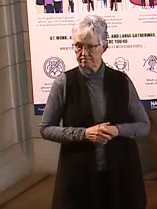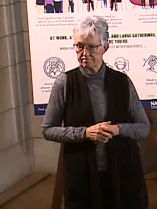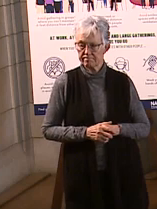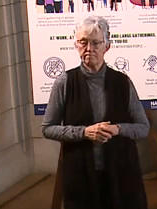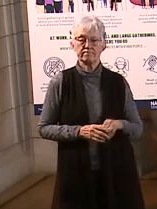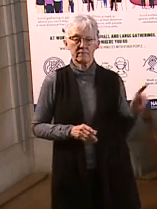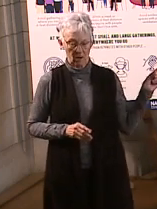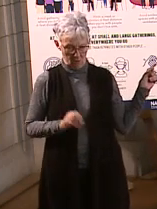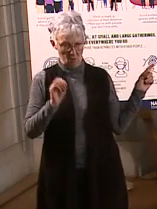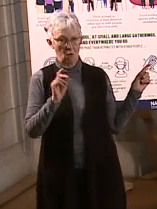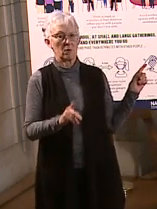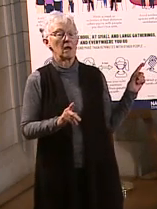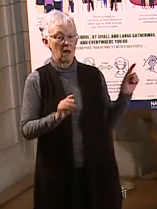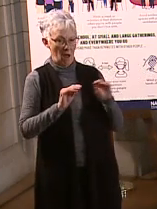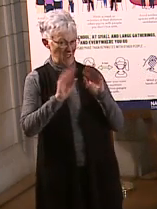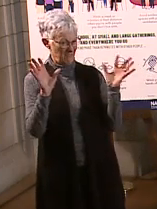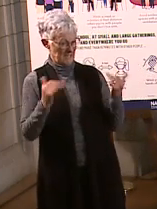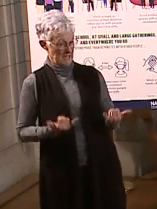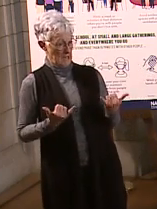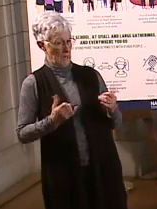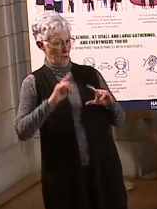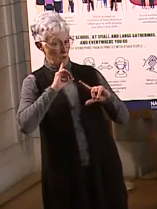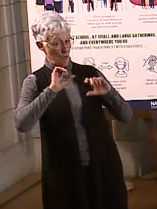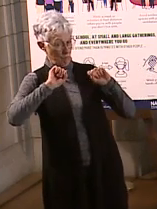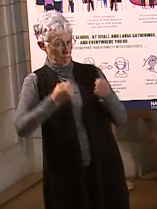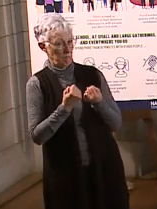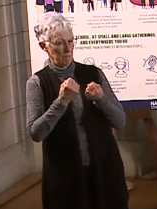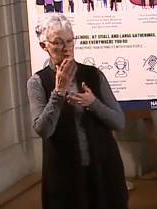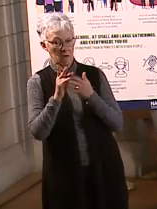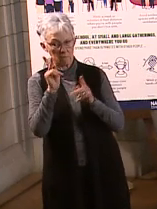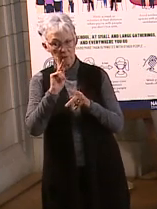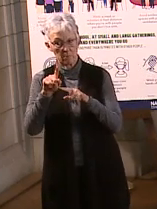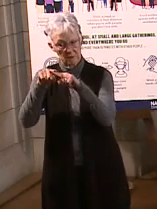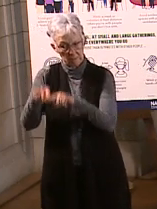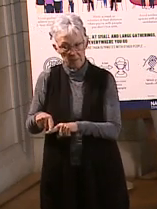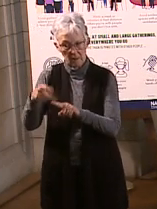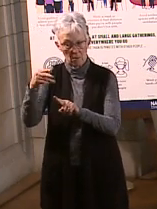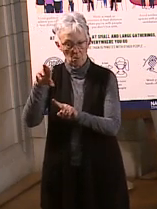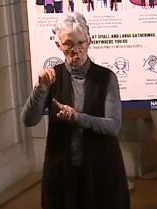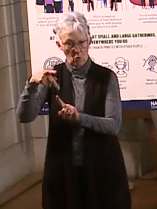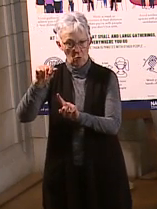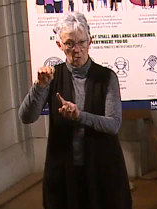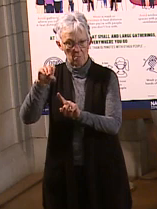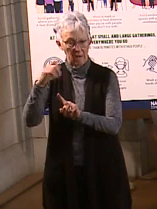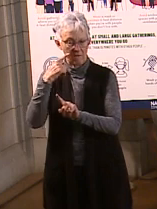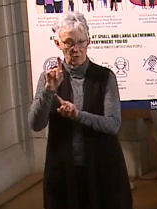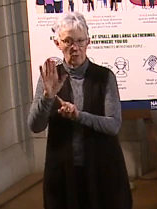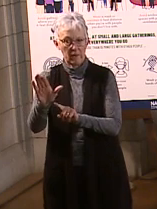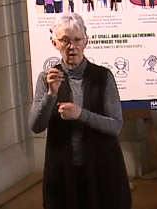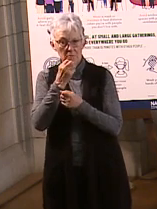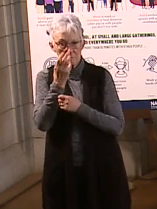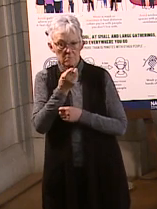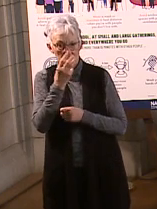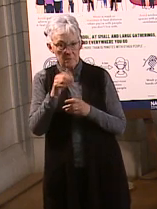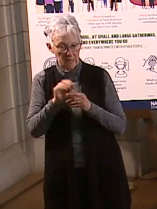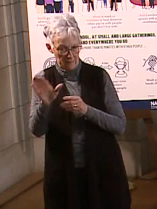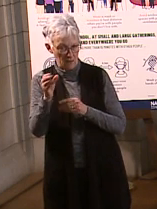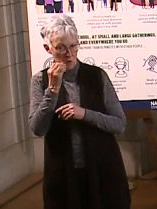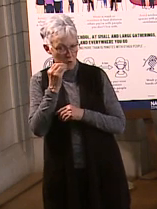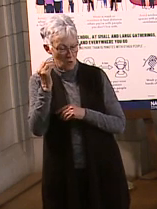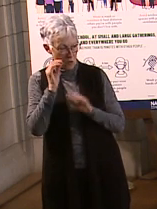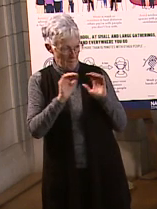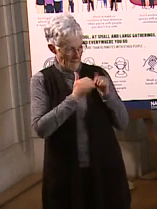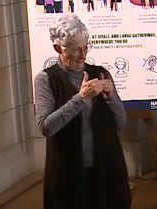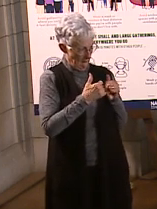weather, there's a high demand for propane and other fuels as well. What is the state going to do to help make sure we continue to provide that supply